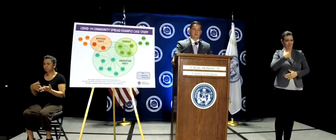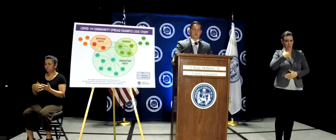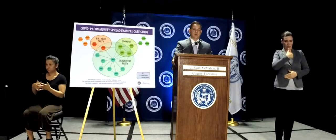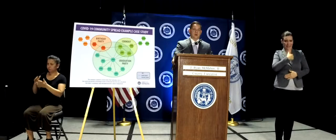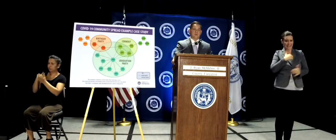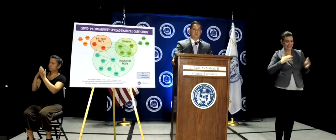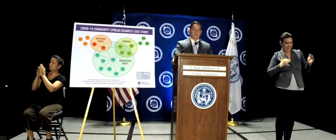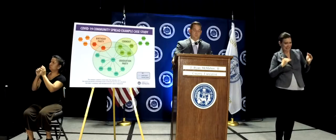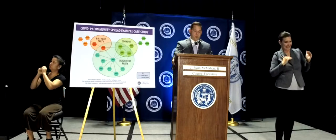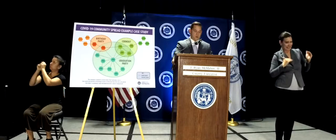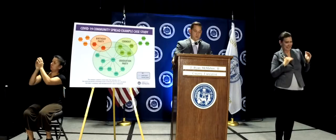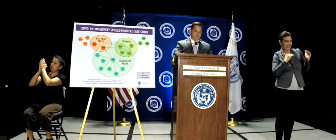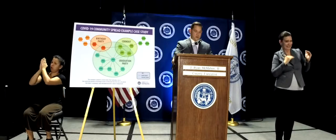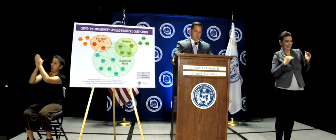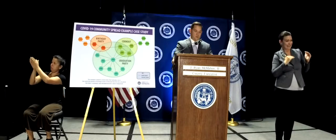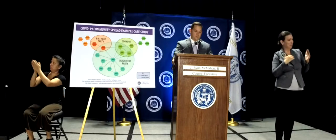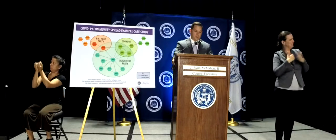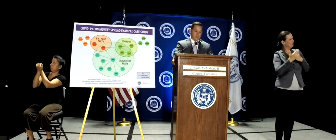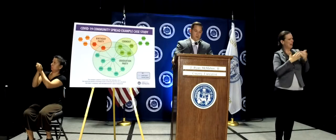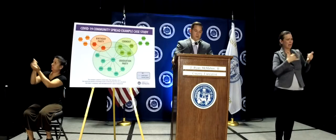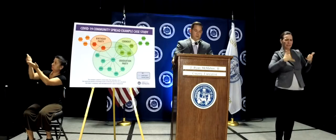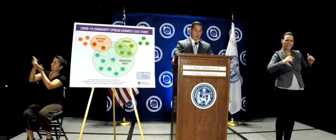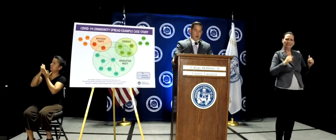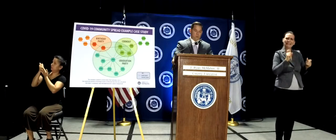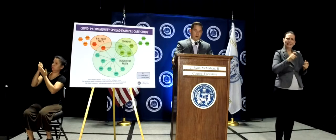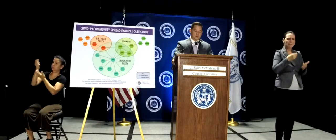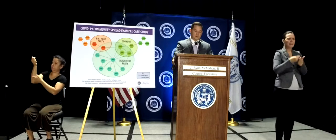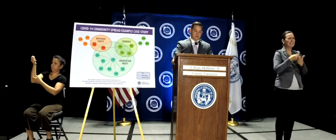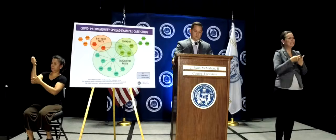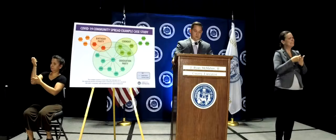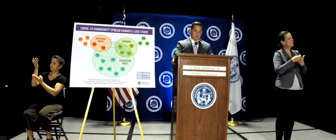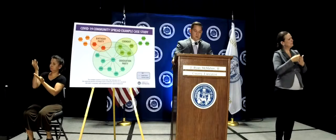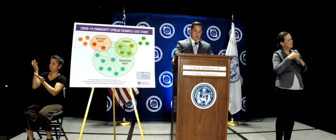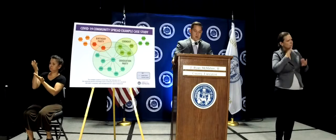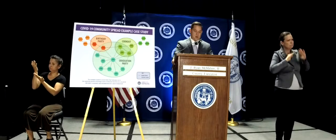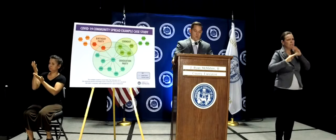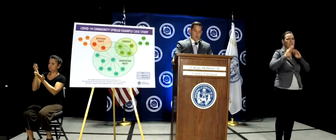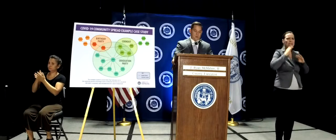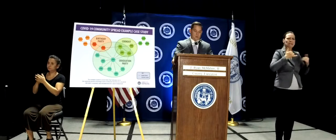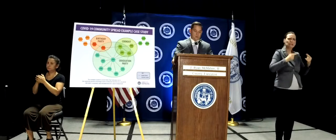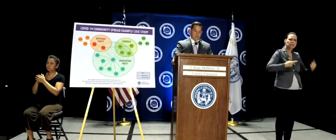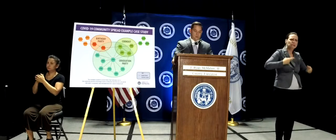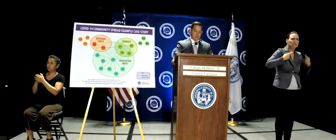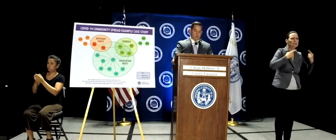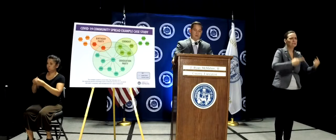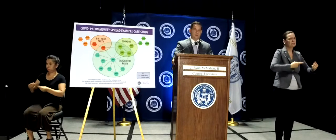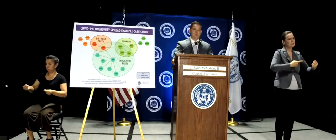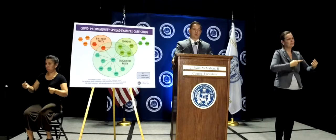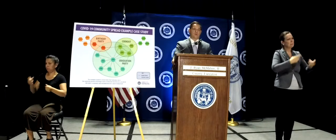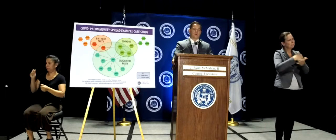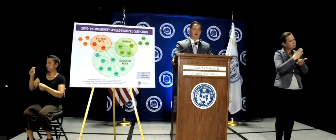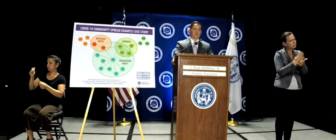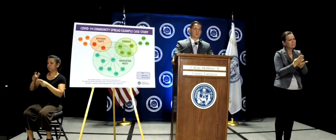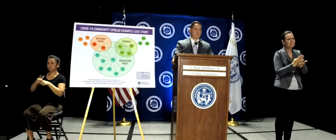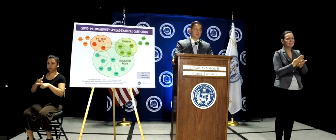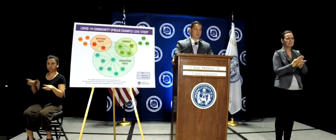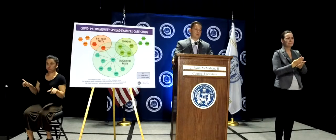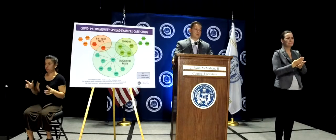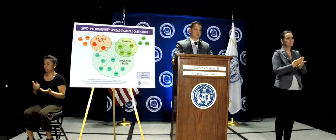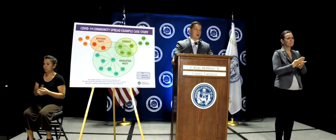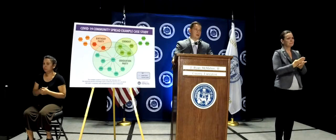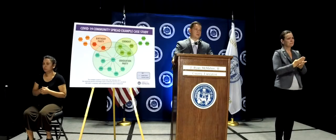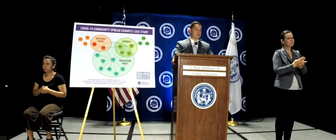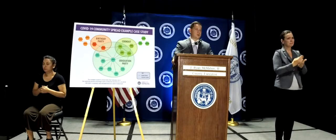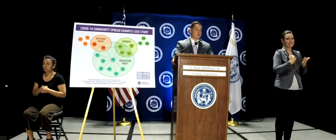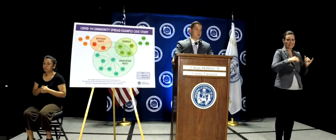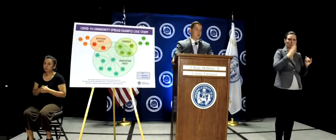We're asking for our partners in the federal government to help us with the revenue shortfalls and the